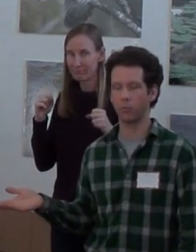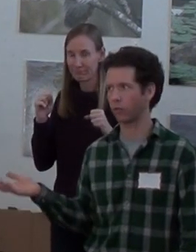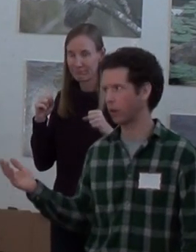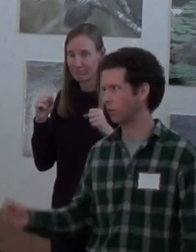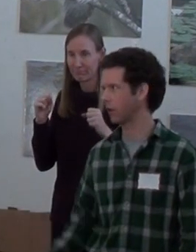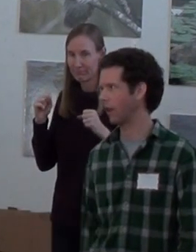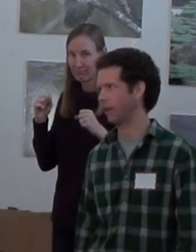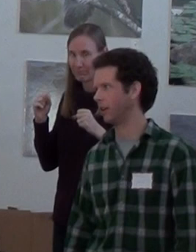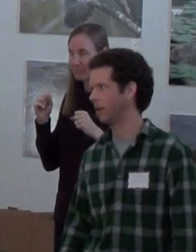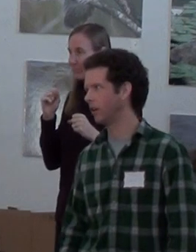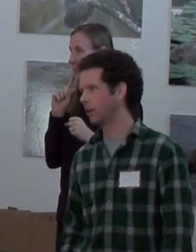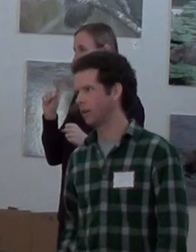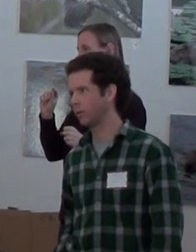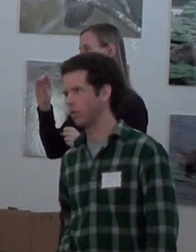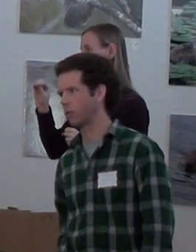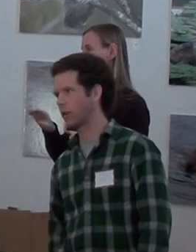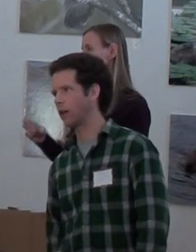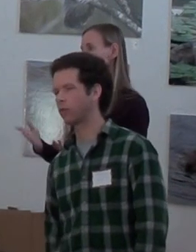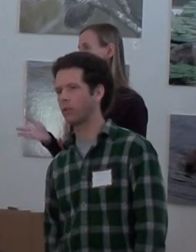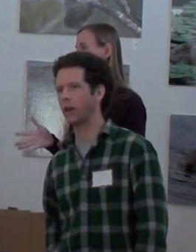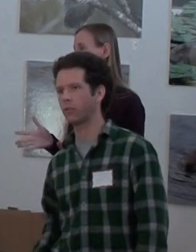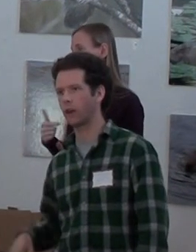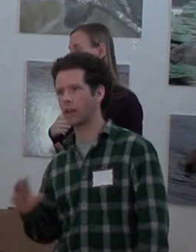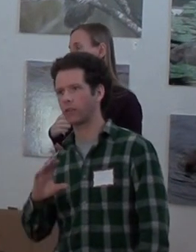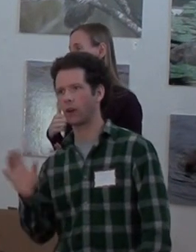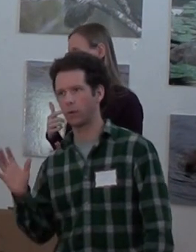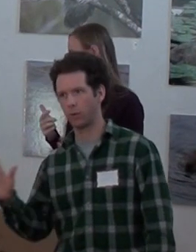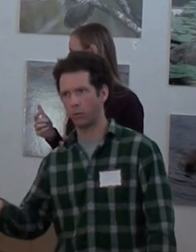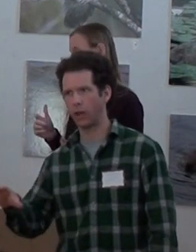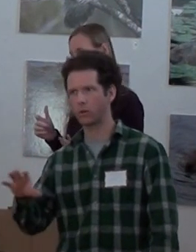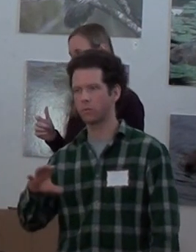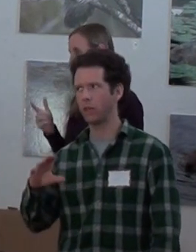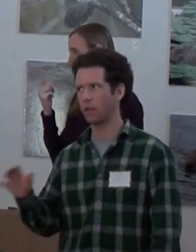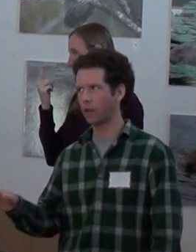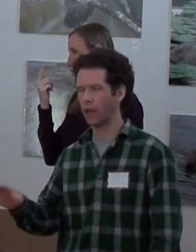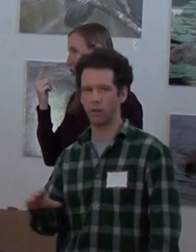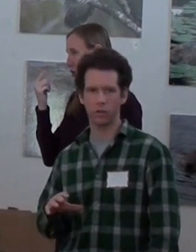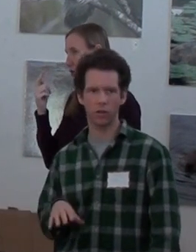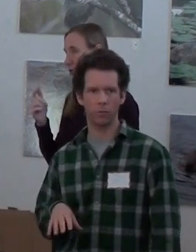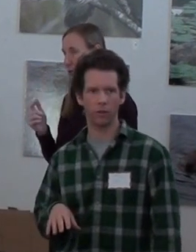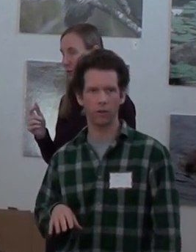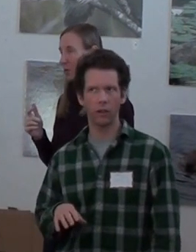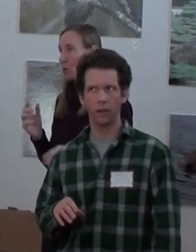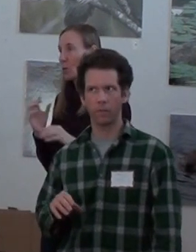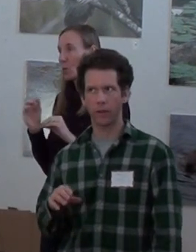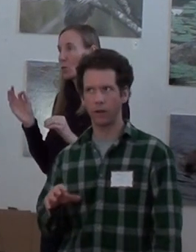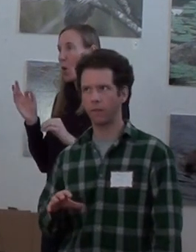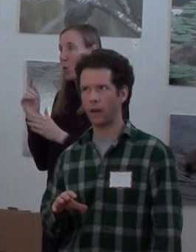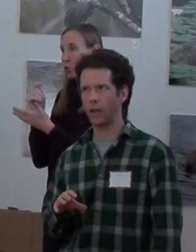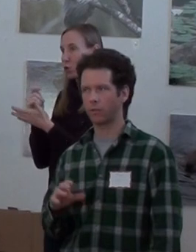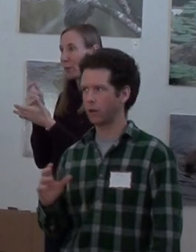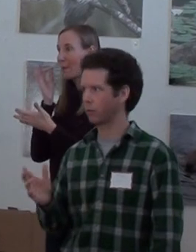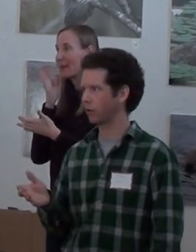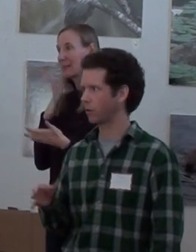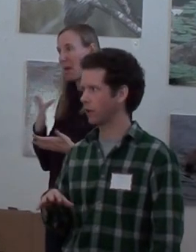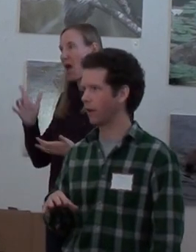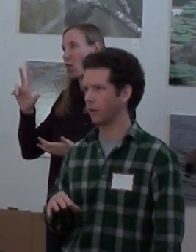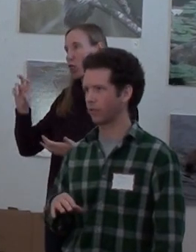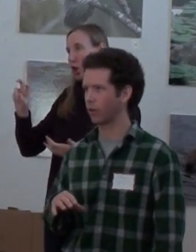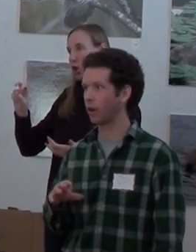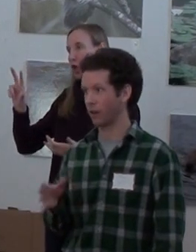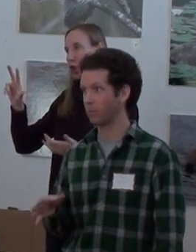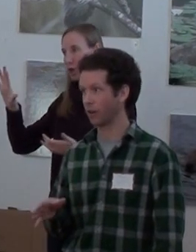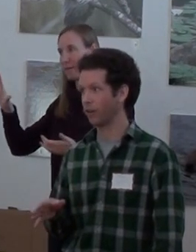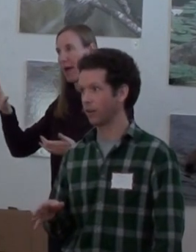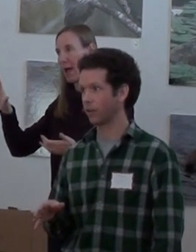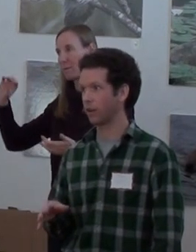under 20% mortality. I have to tell people, without being that I haven't used treatments, 30% mortality